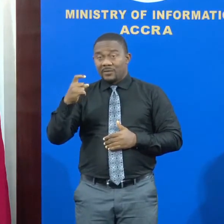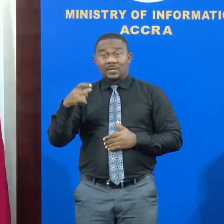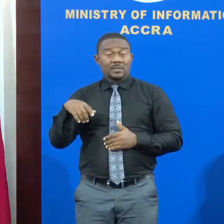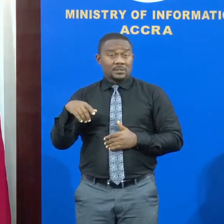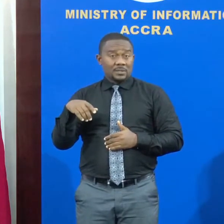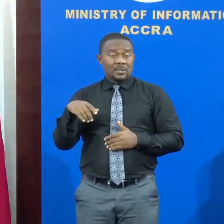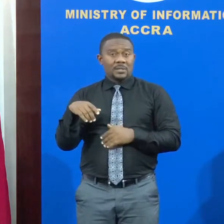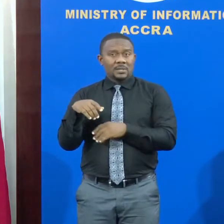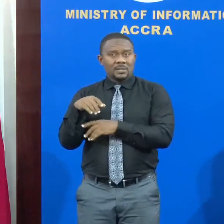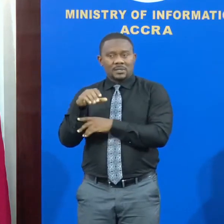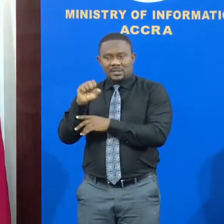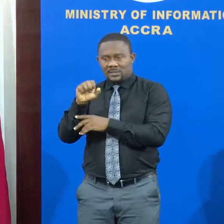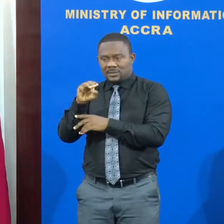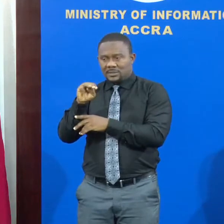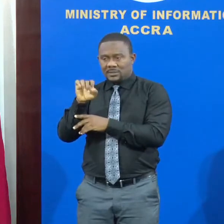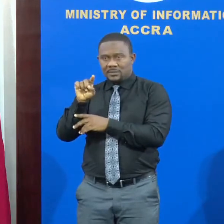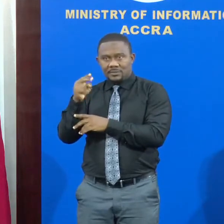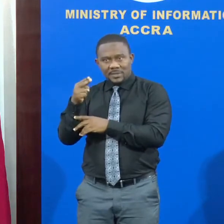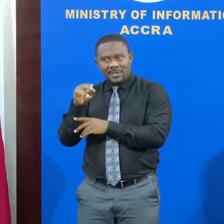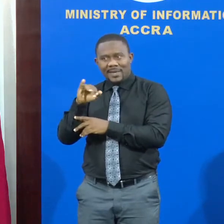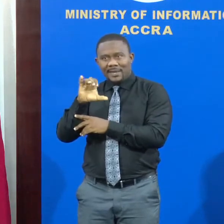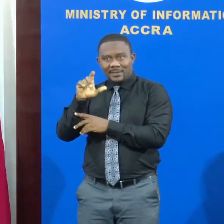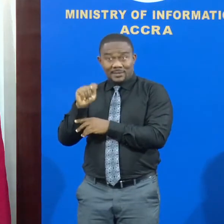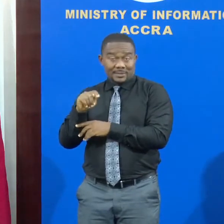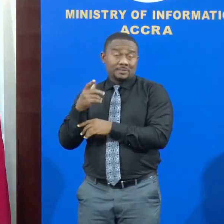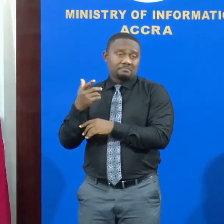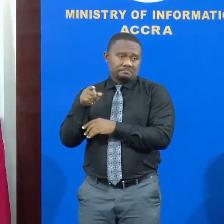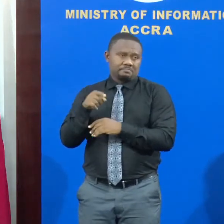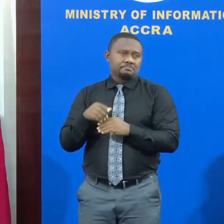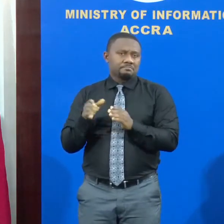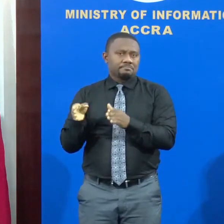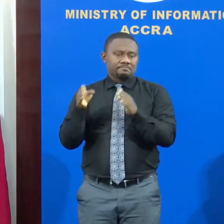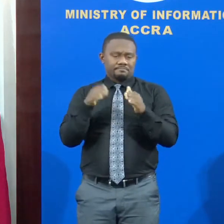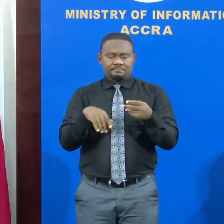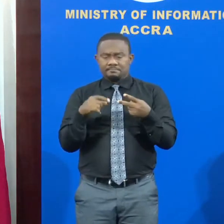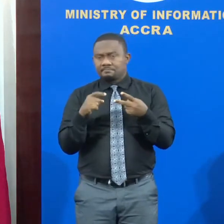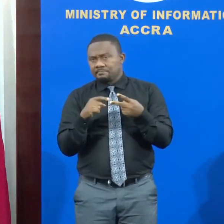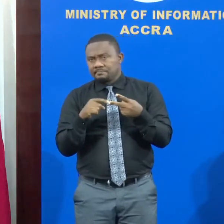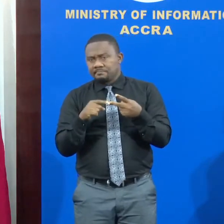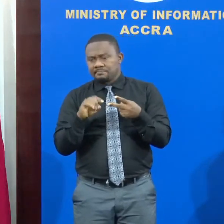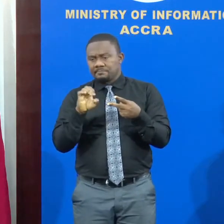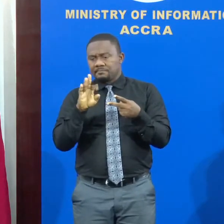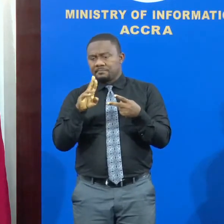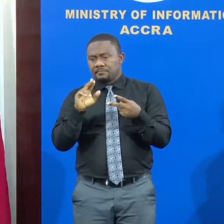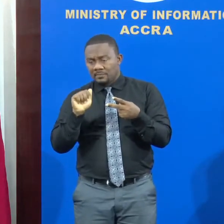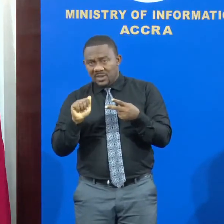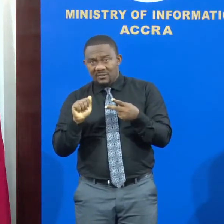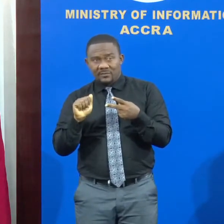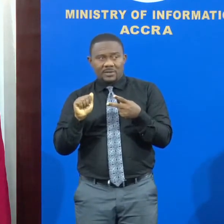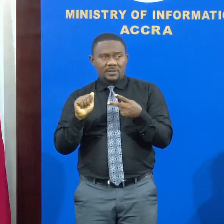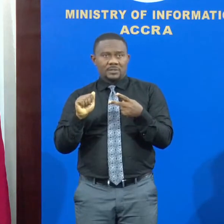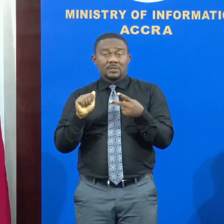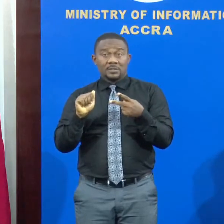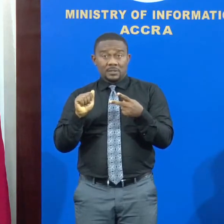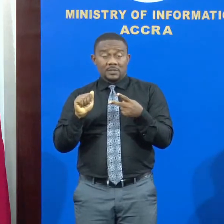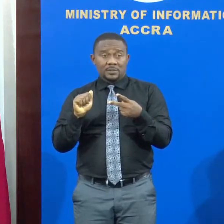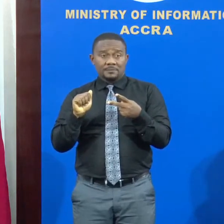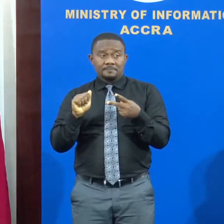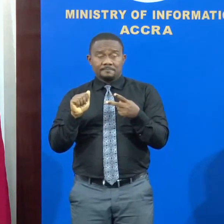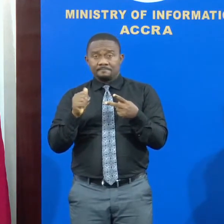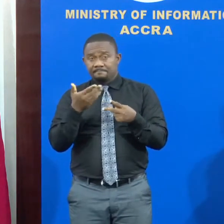IT Applications Manager, Mr. Smith. We have Ms. Efuasa Akodie, who is the Corporate Affairs